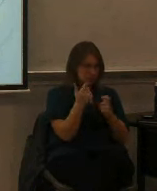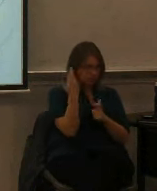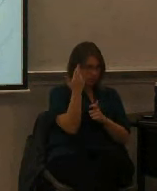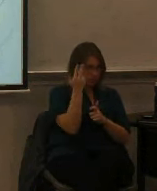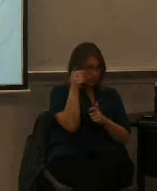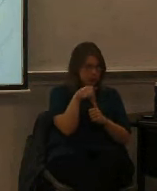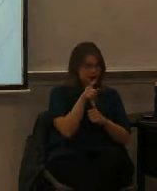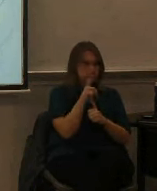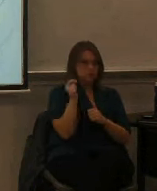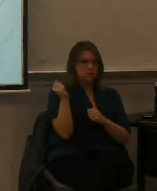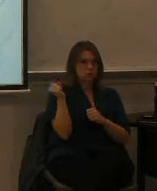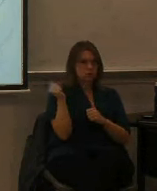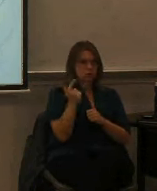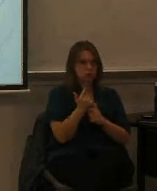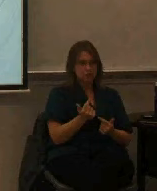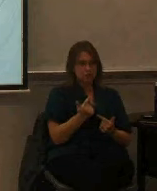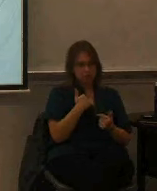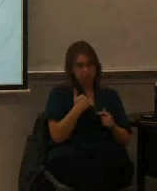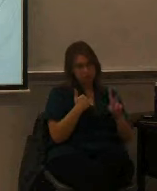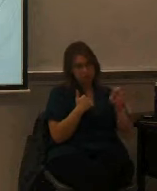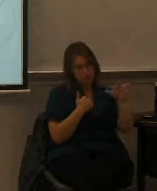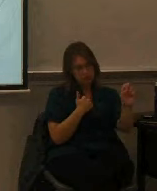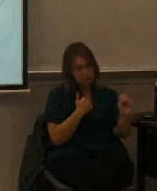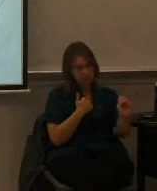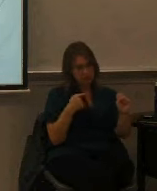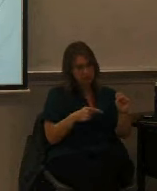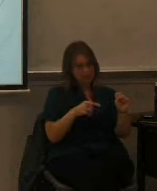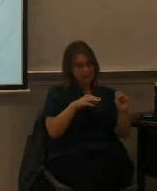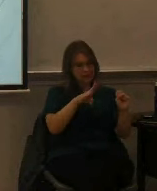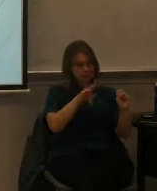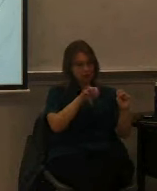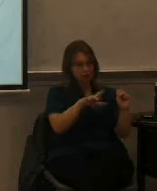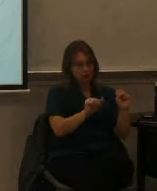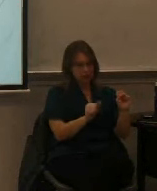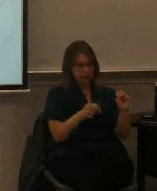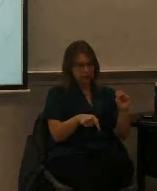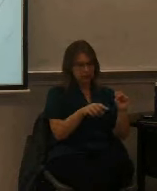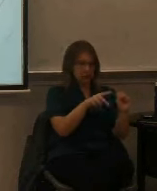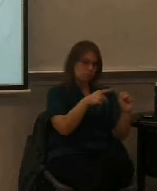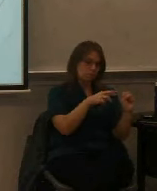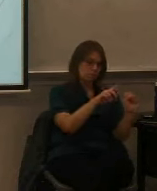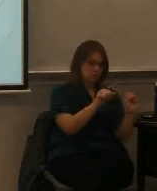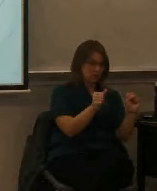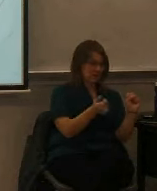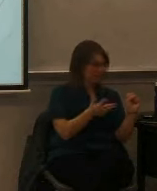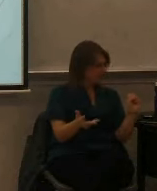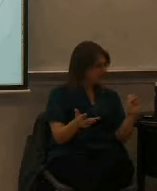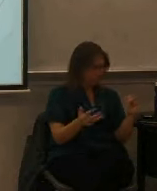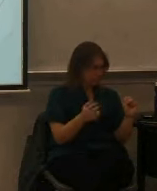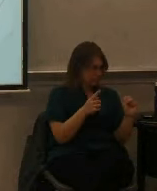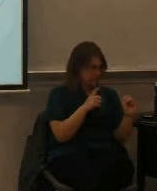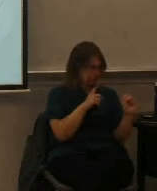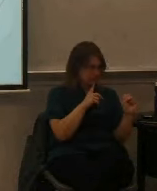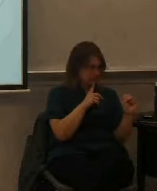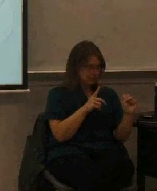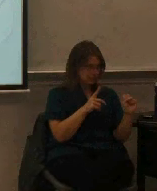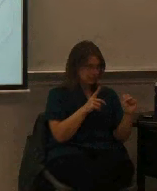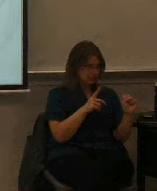is all organisms have viruses. So these bacteria, these protozoa, everything is